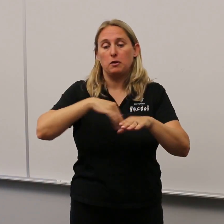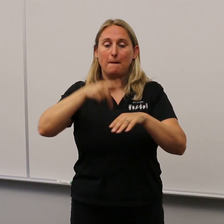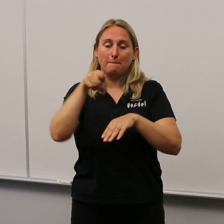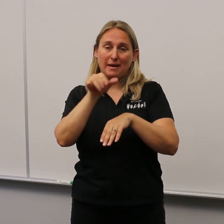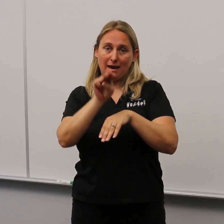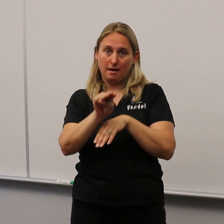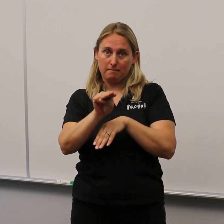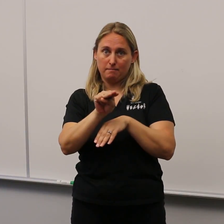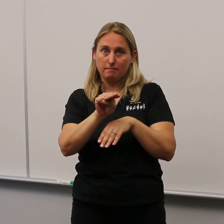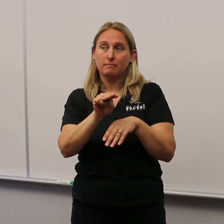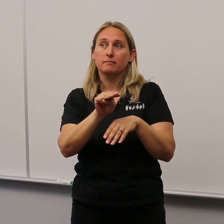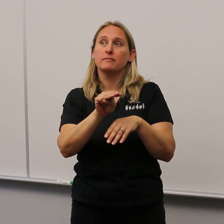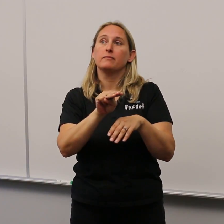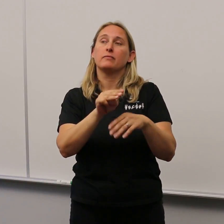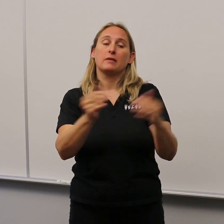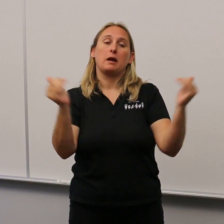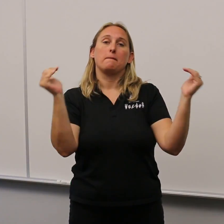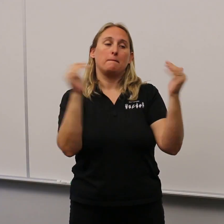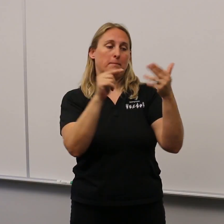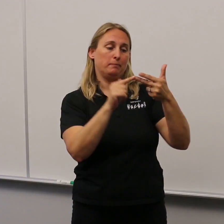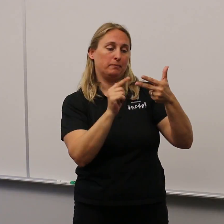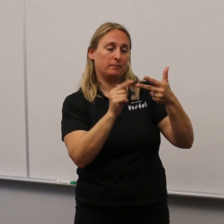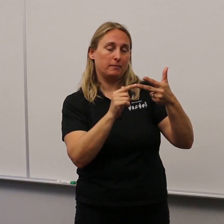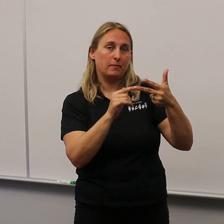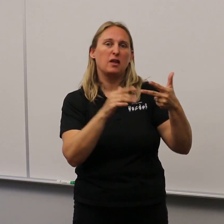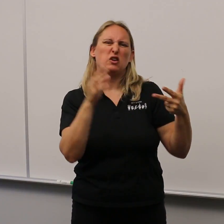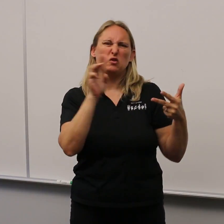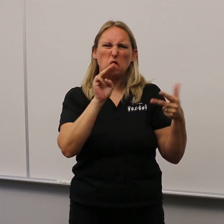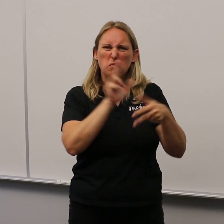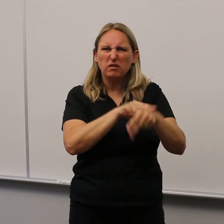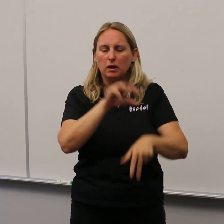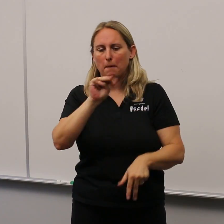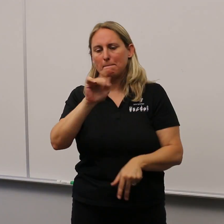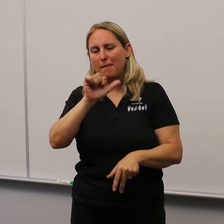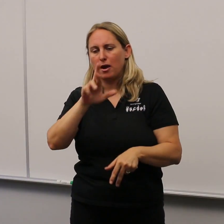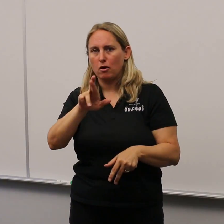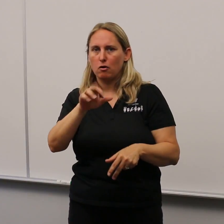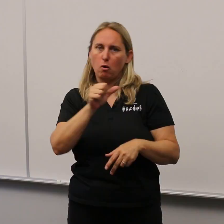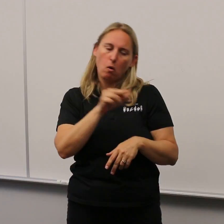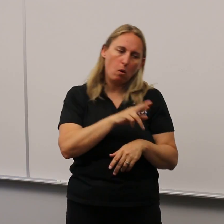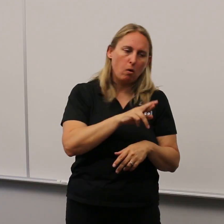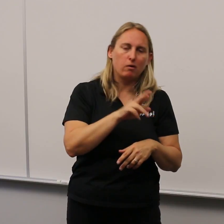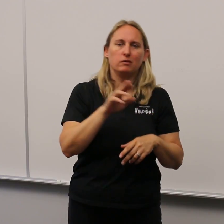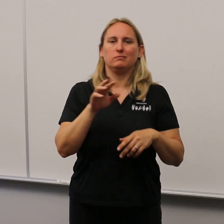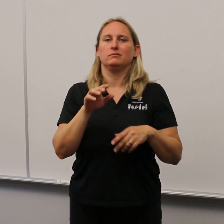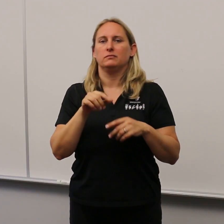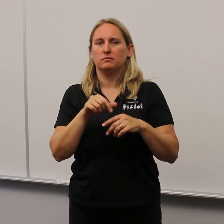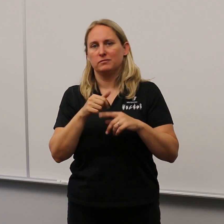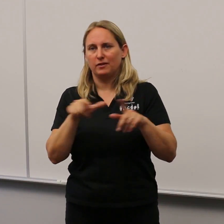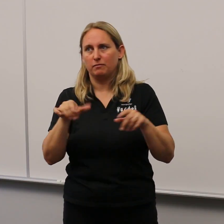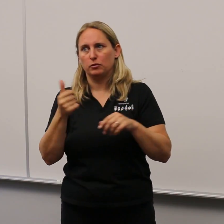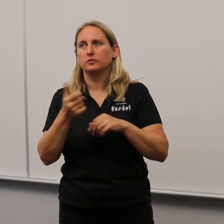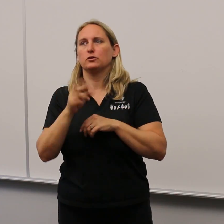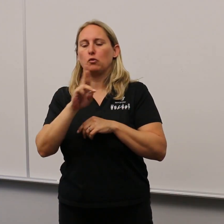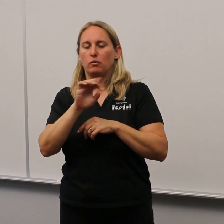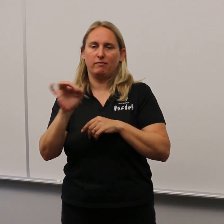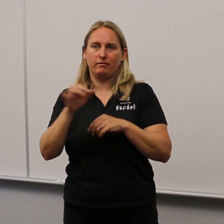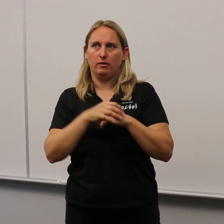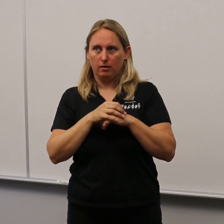and the leader at the municipal level is usually a mayor or a reeve. Every day, many parts of your life are impacted by the